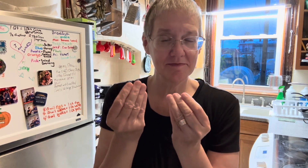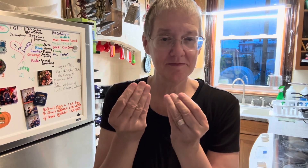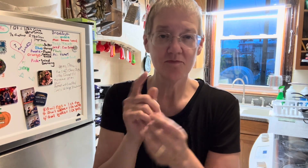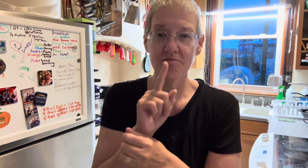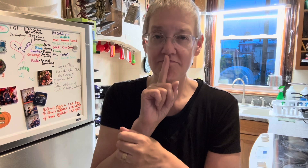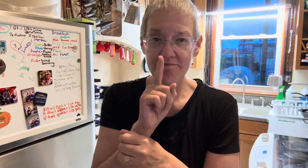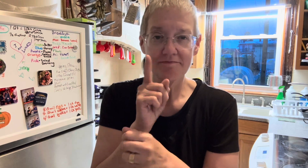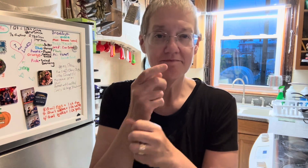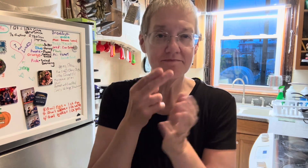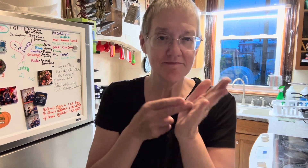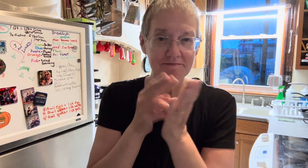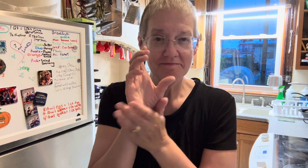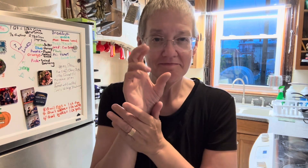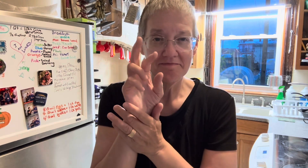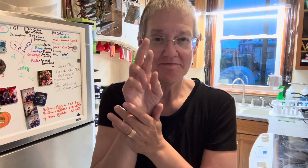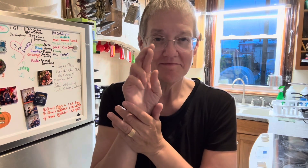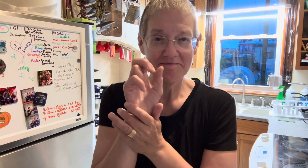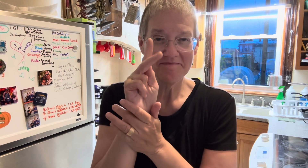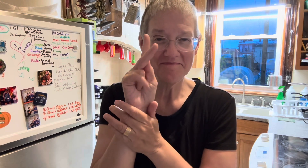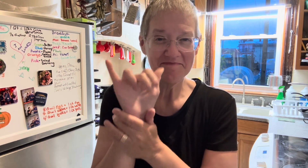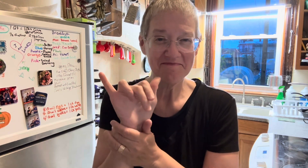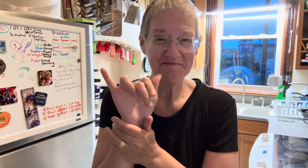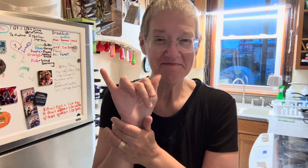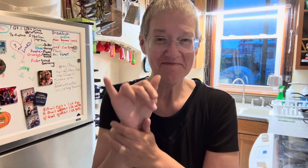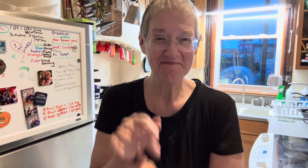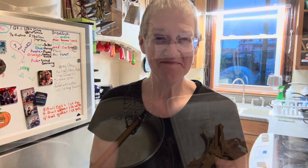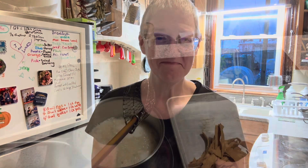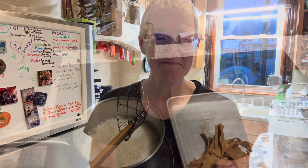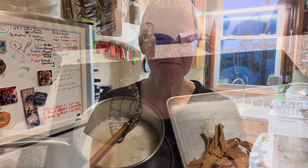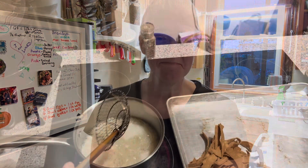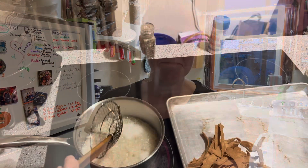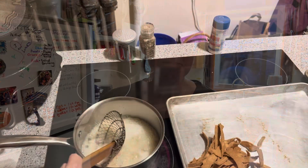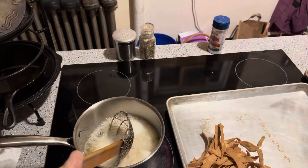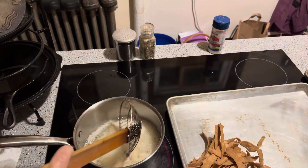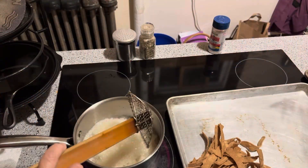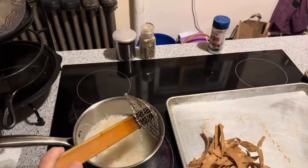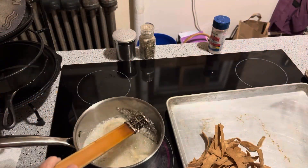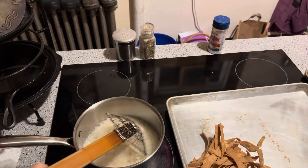they'll get soft. You want to really make sure they're brown so they stay crispy.